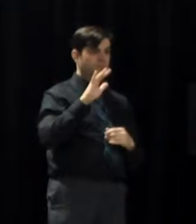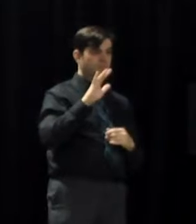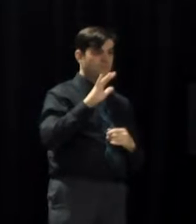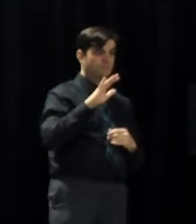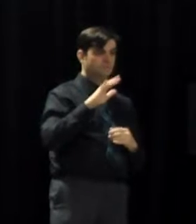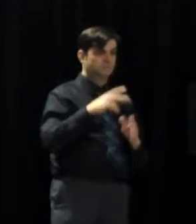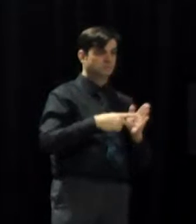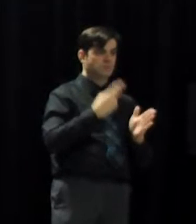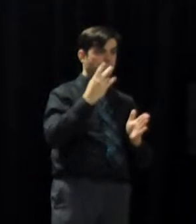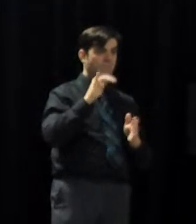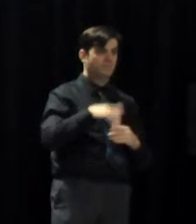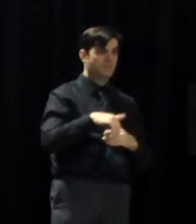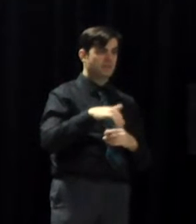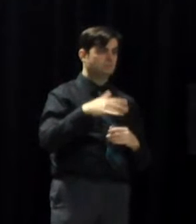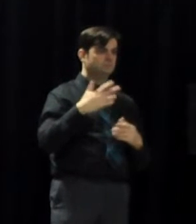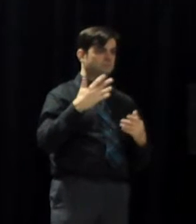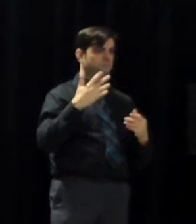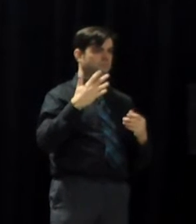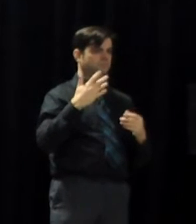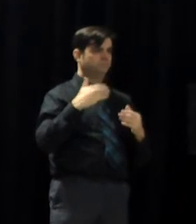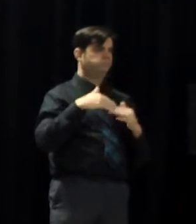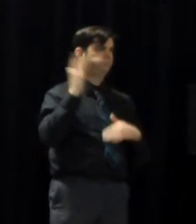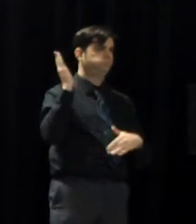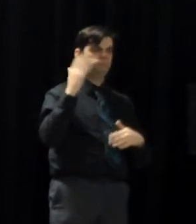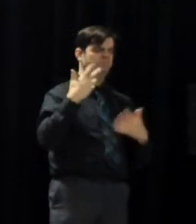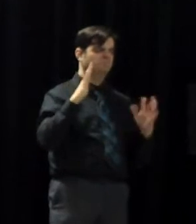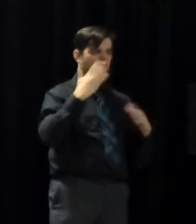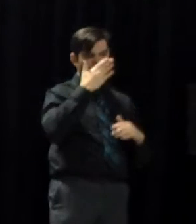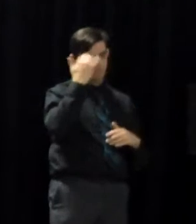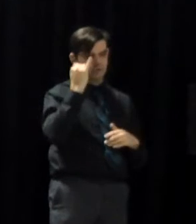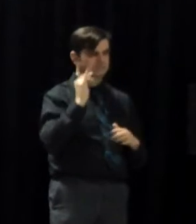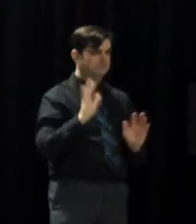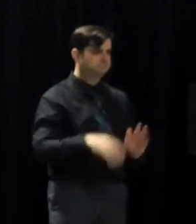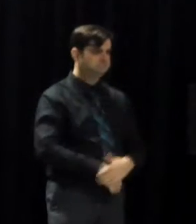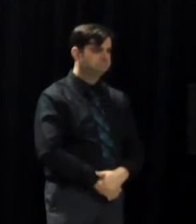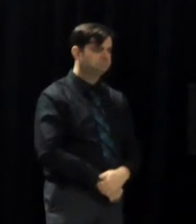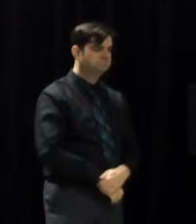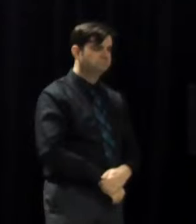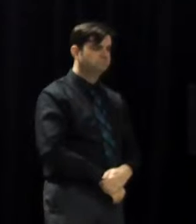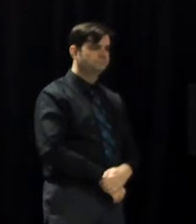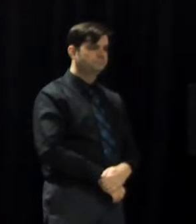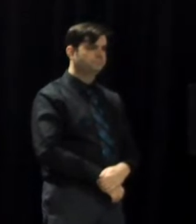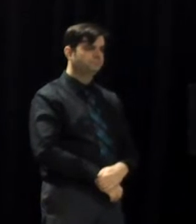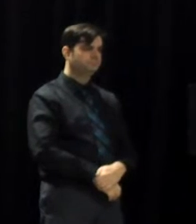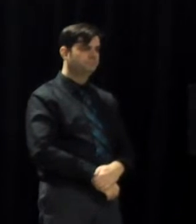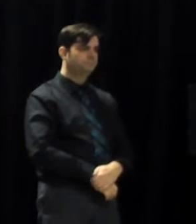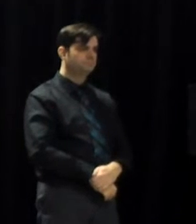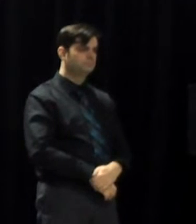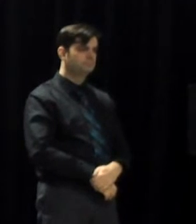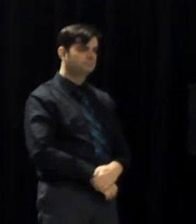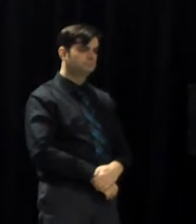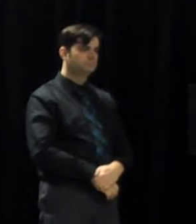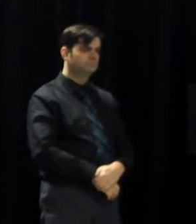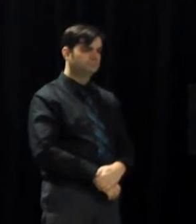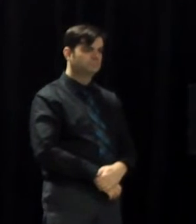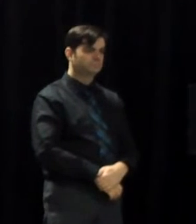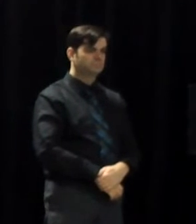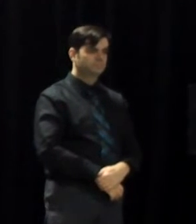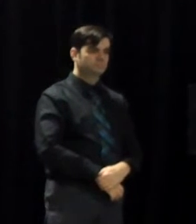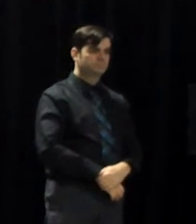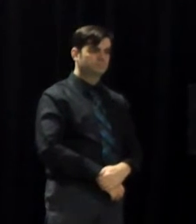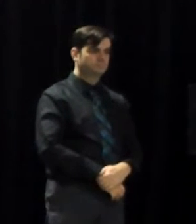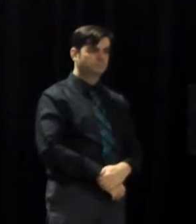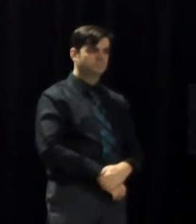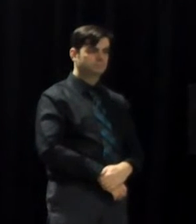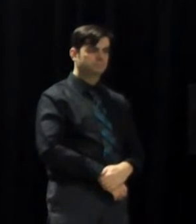So this has been a tried and true number throughout the pandemic. So that's why you can't